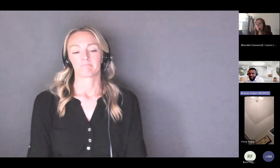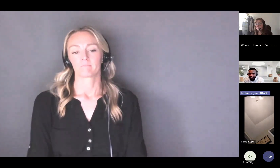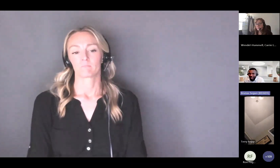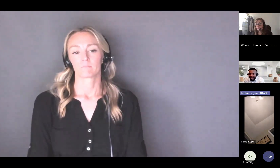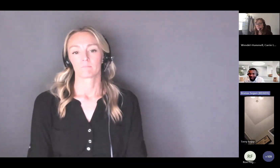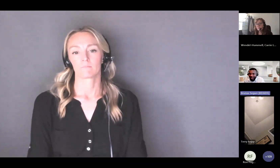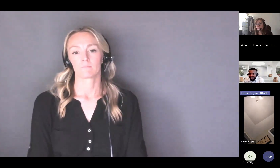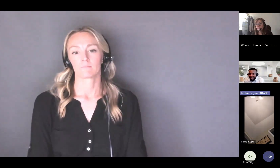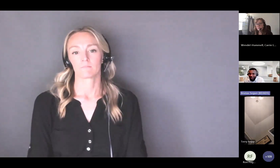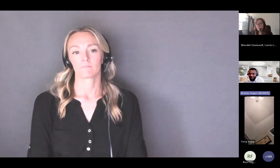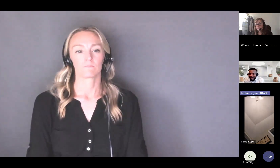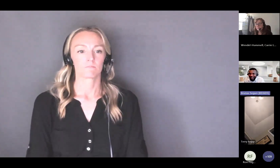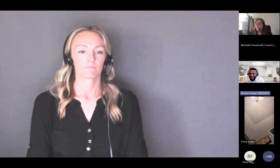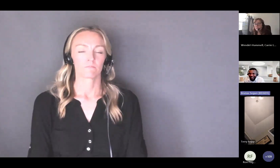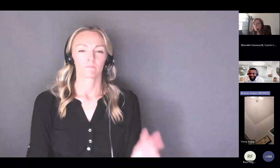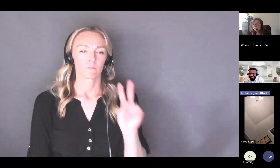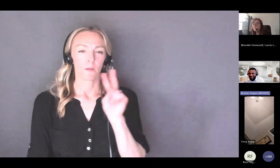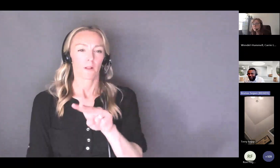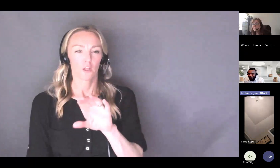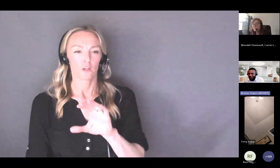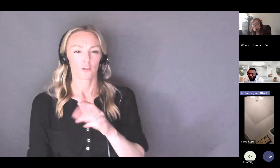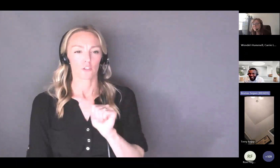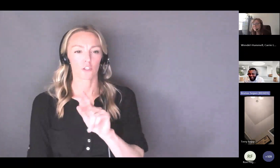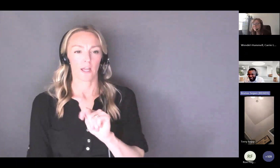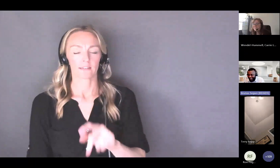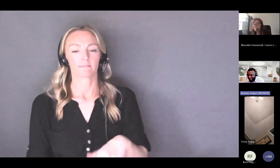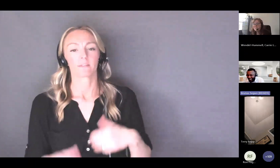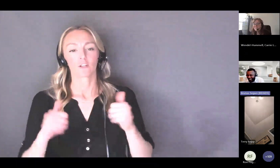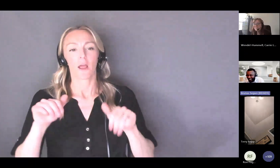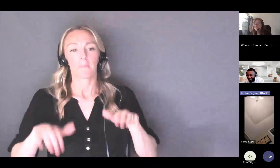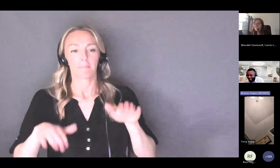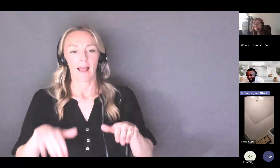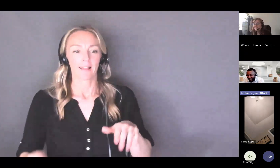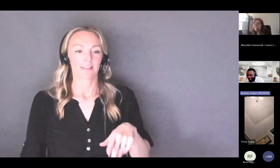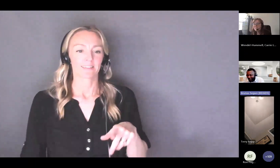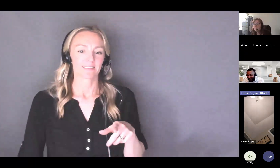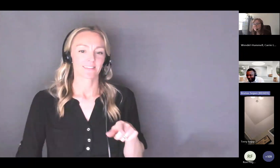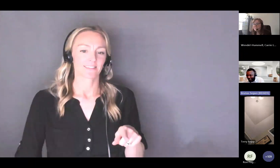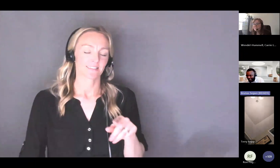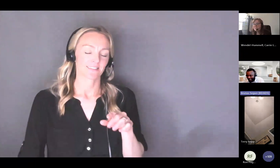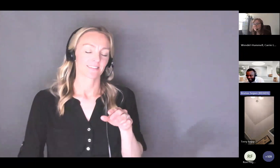And let's see chat. We're trying to balance the, conversations here.